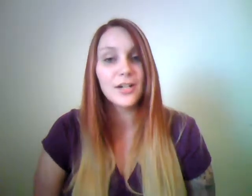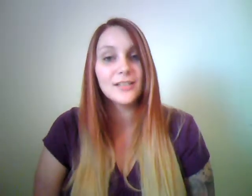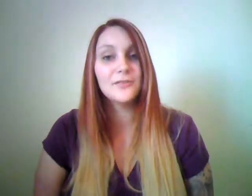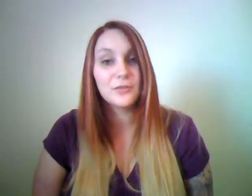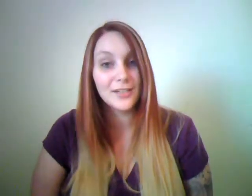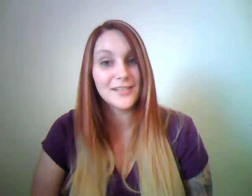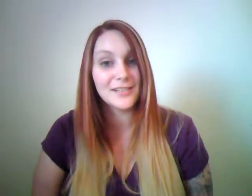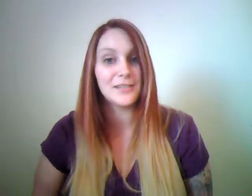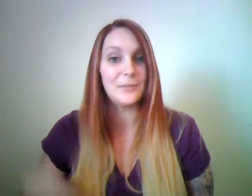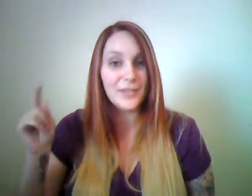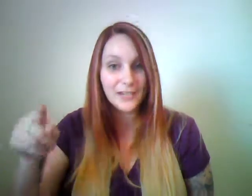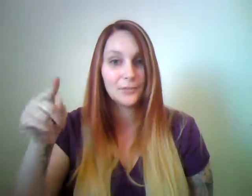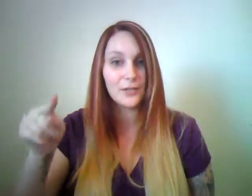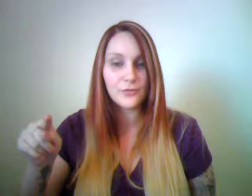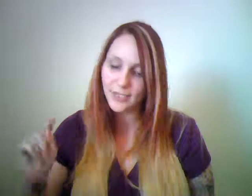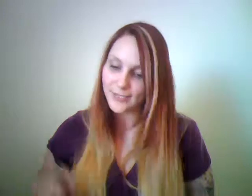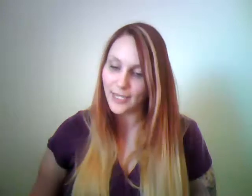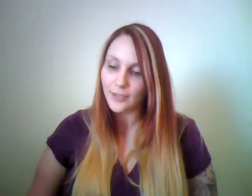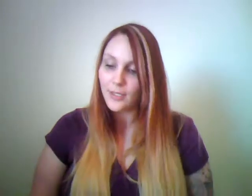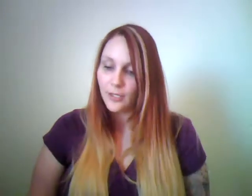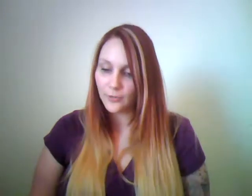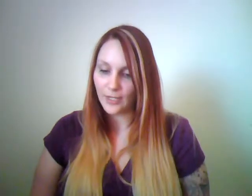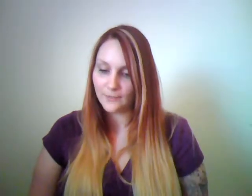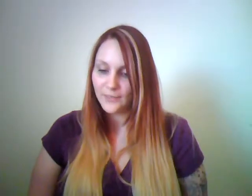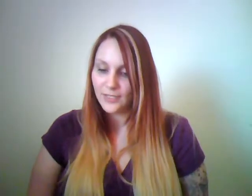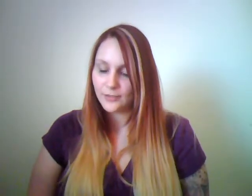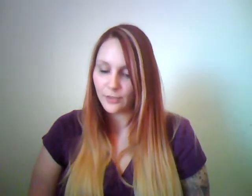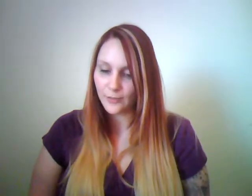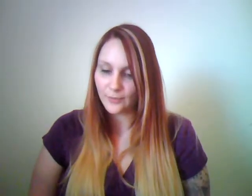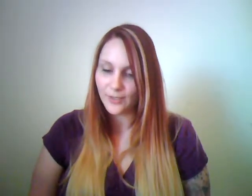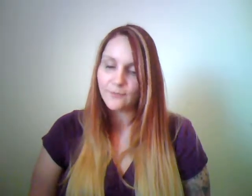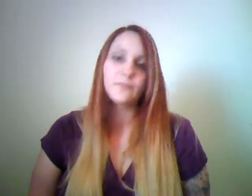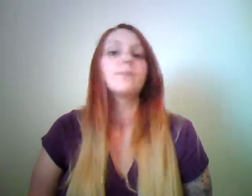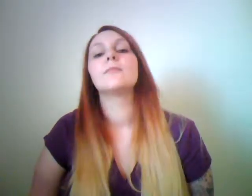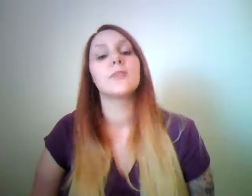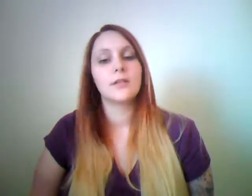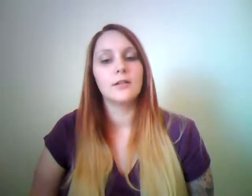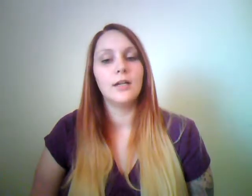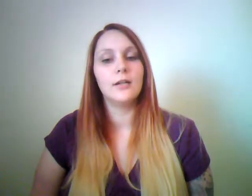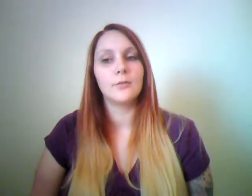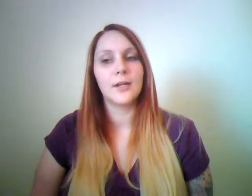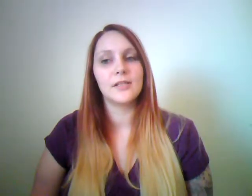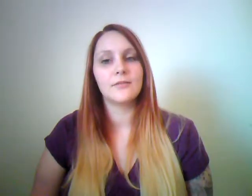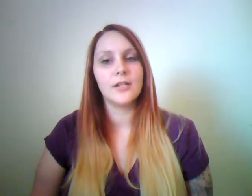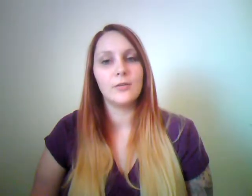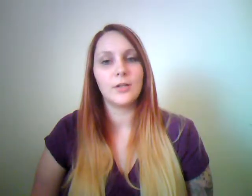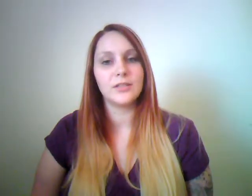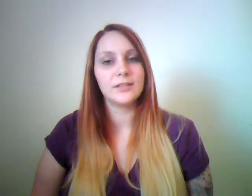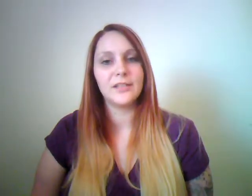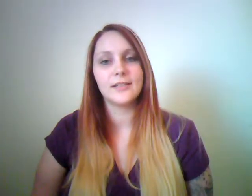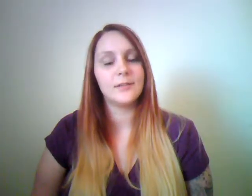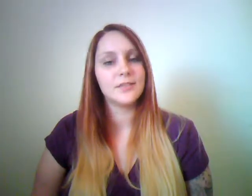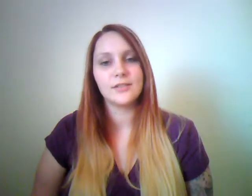Constructive criticism, that's what I was trying to say. Okay, so anyway, rewind this video, watch it as many times as you